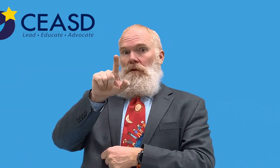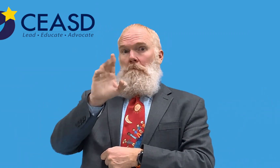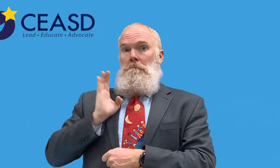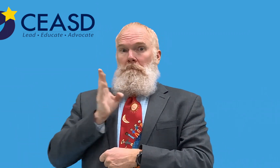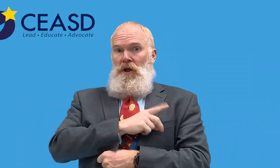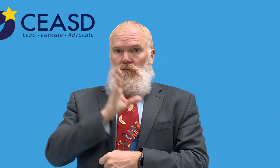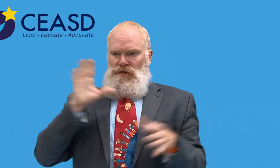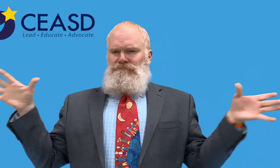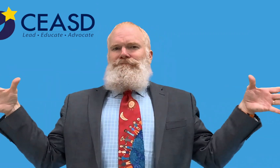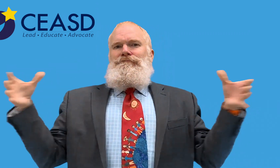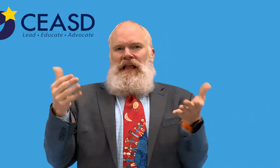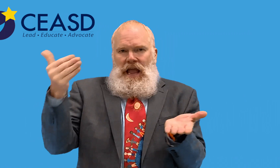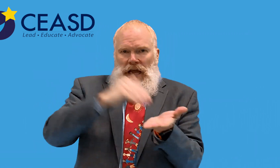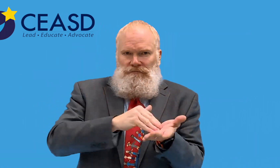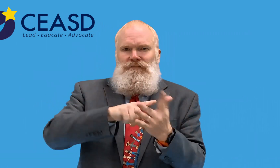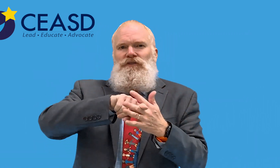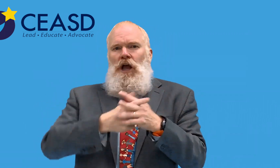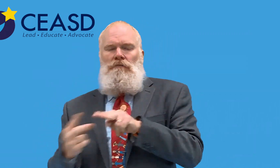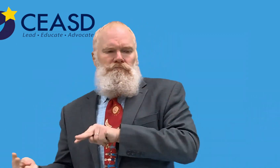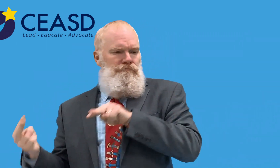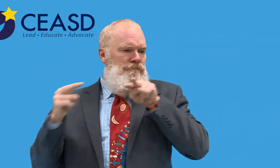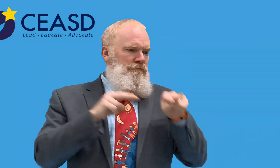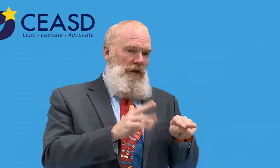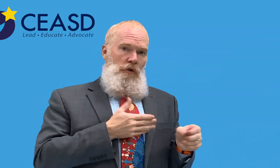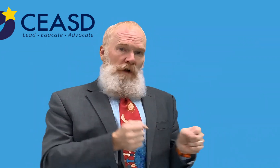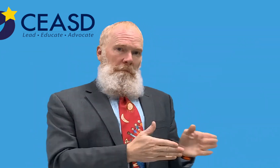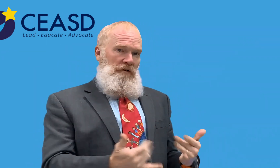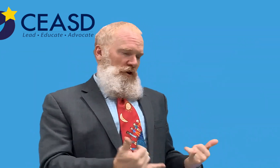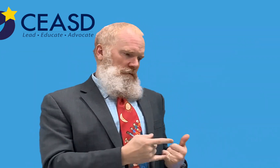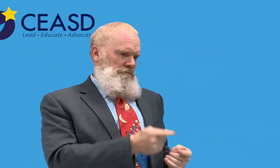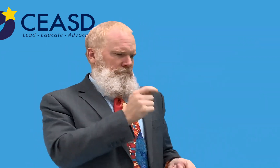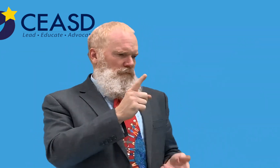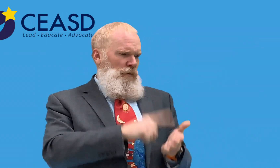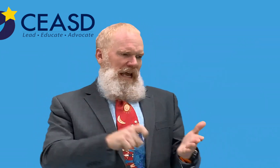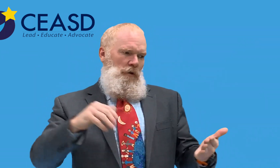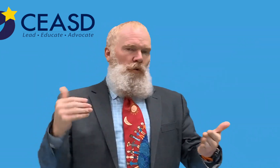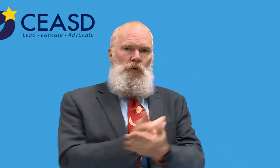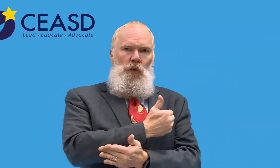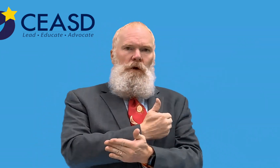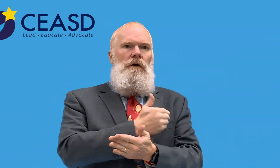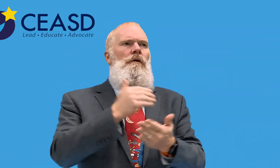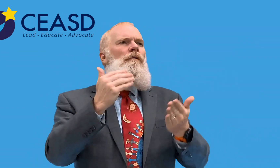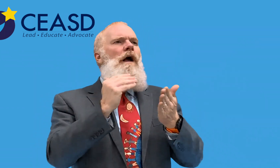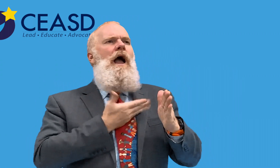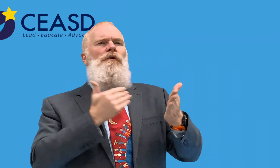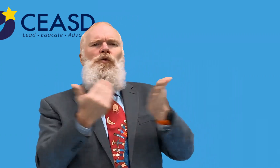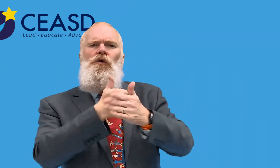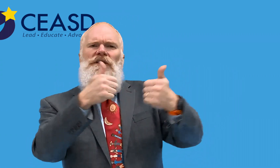to be made in the coming months and years. This planning has come as a result of rigorous work, and we now feel ready to bring it